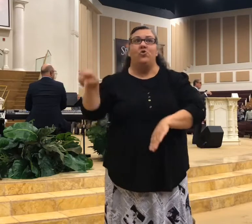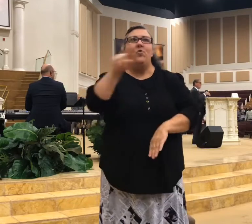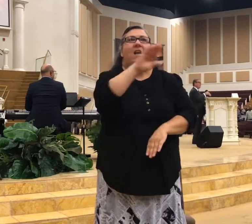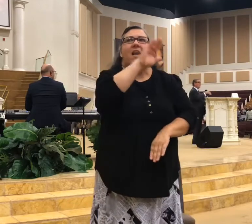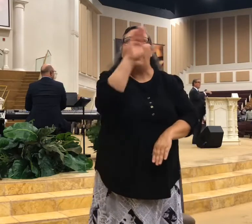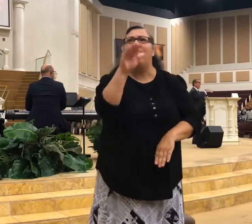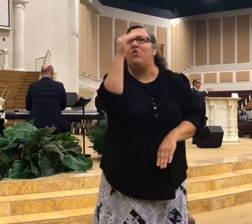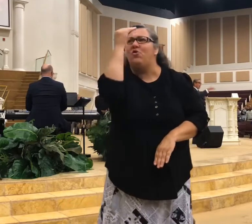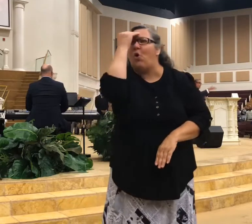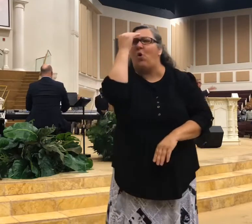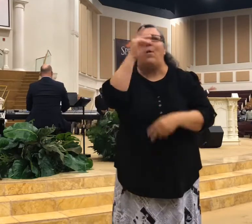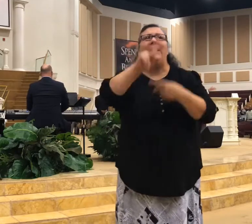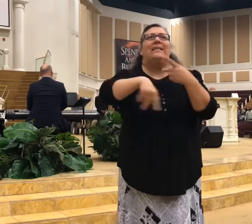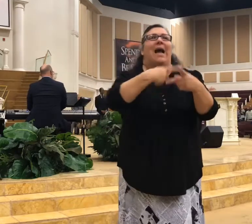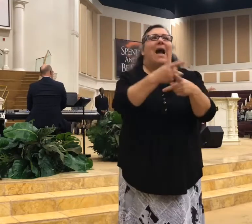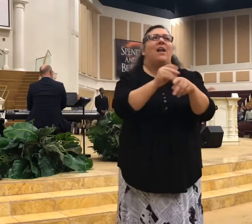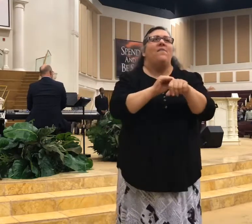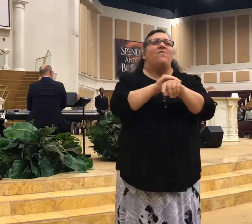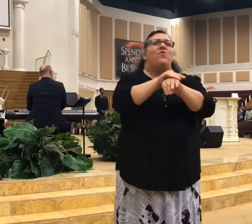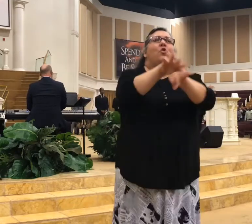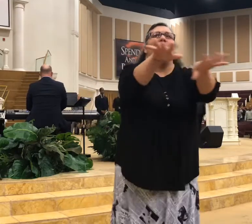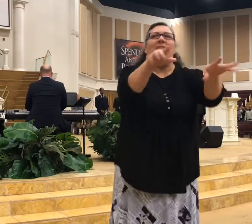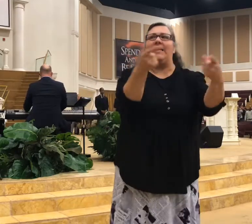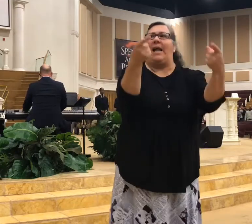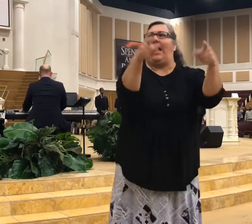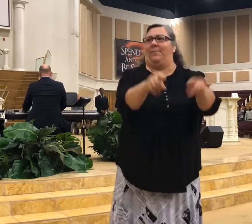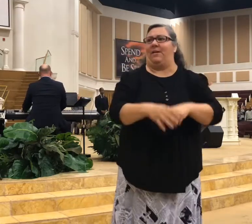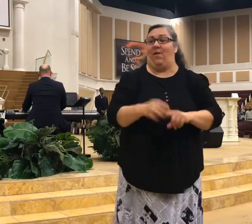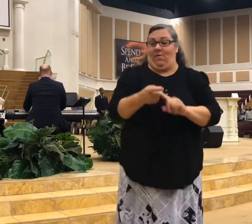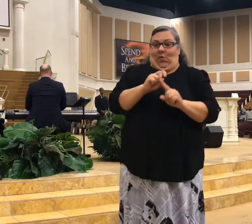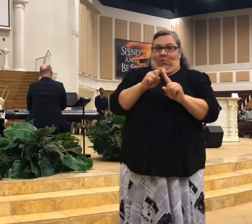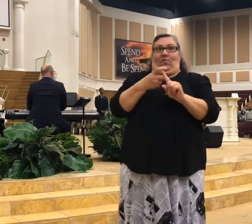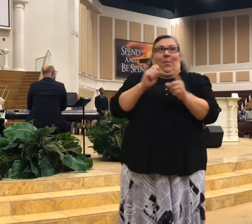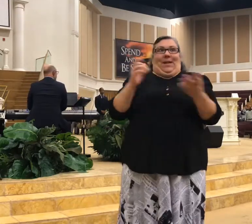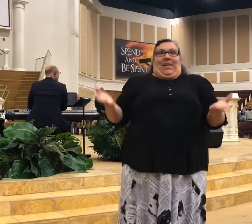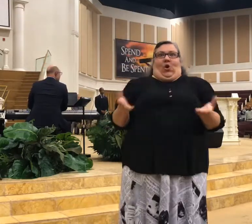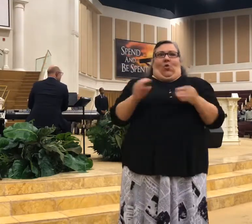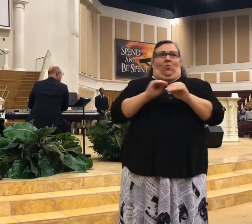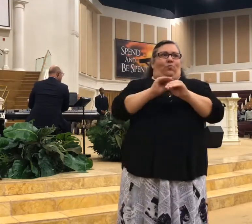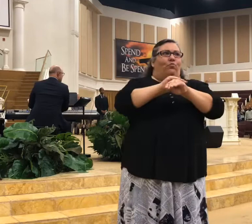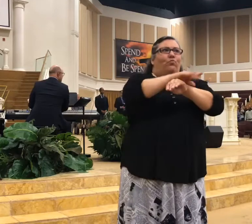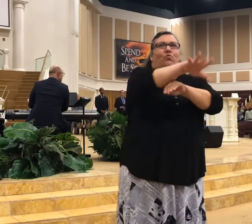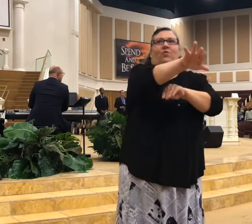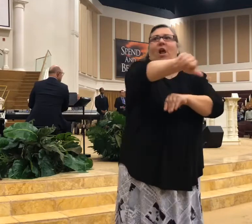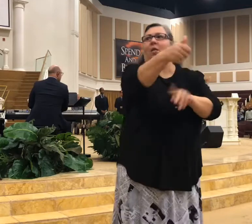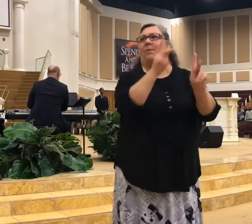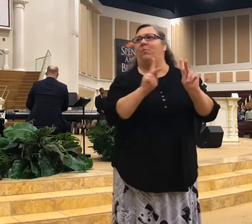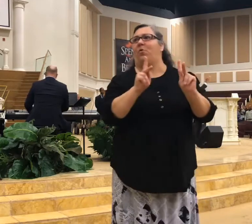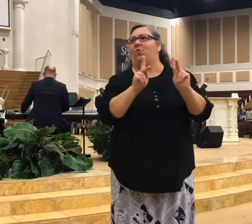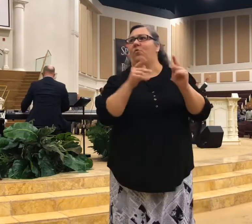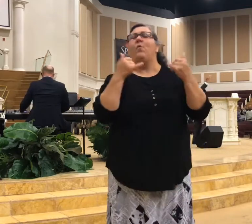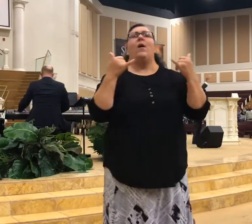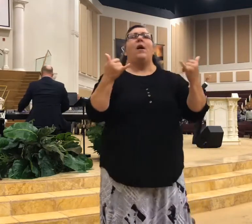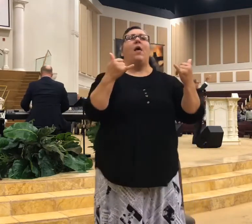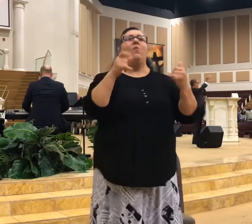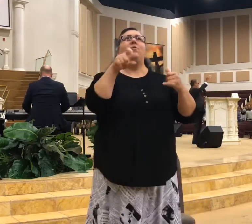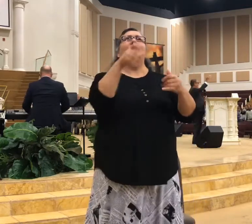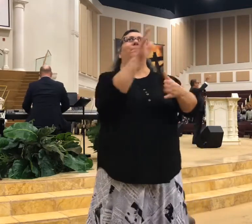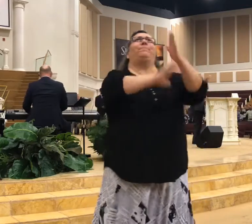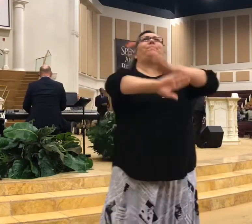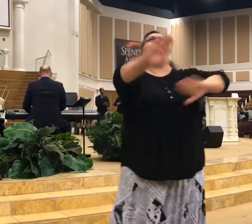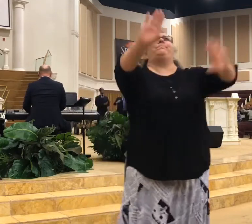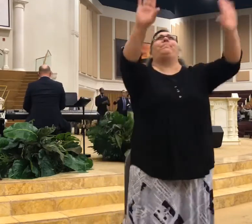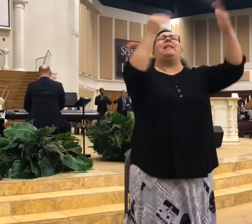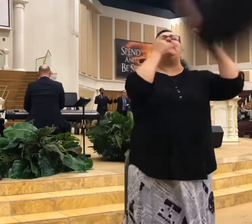influence is flowing out of the Rock Church. And I just think we ought to take a moment of time here and lift our hands and thank God for